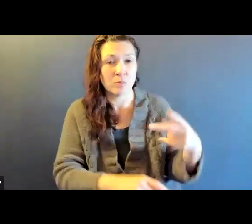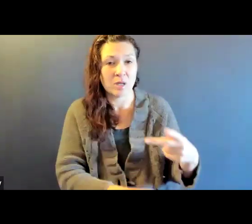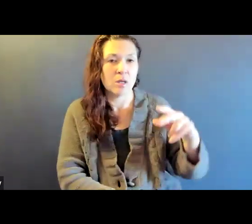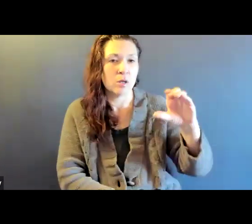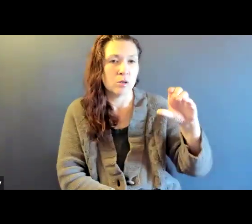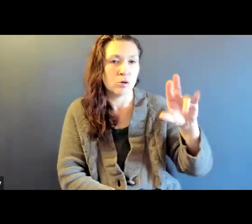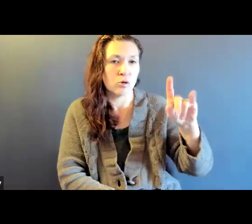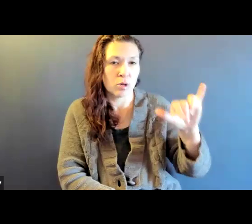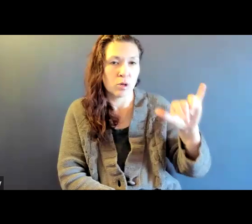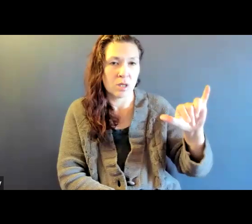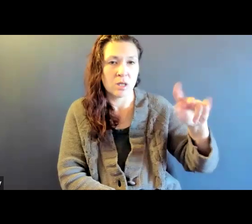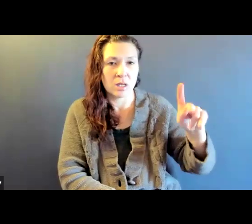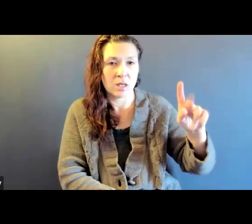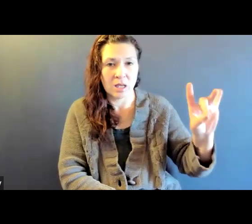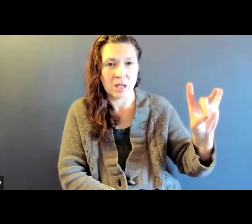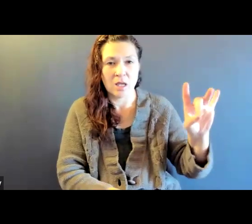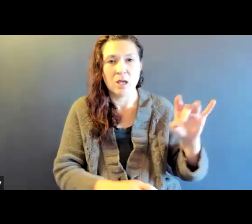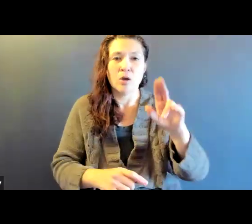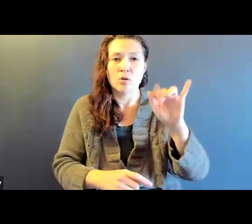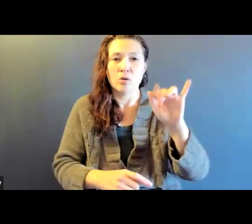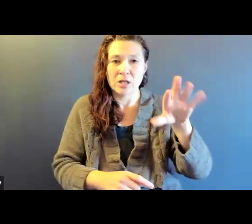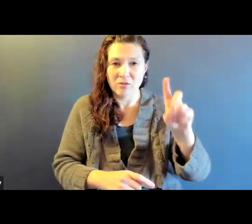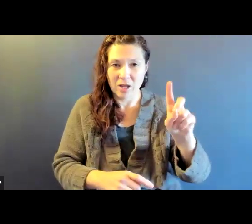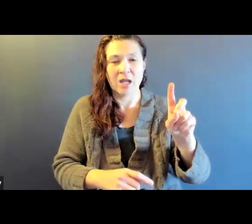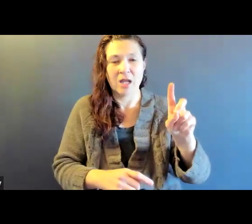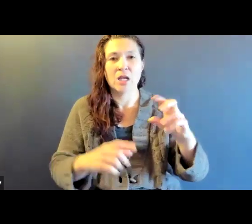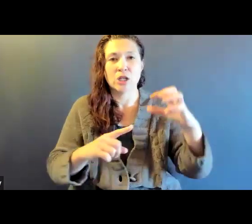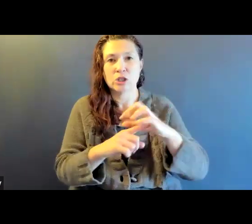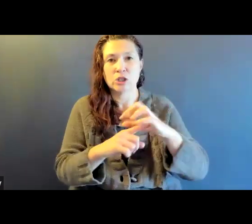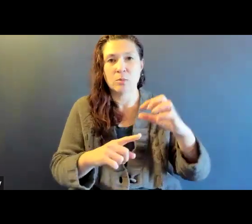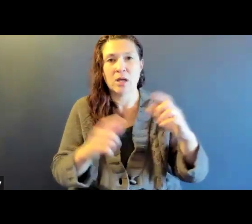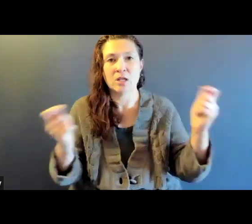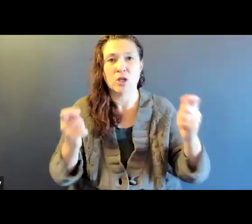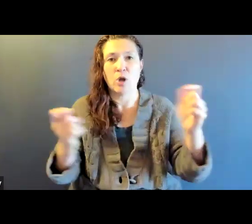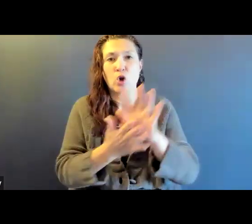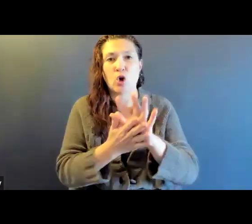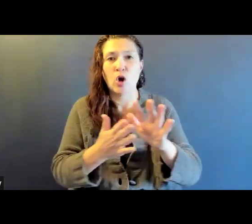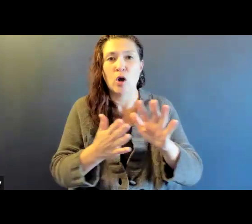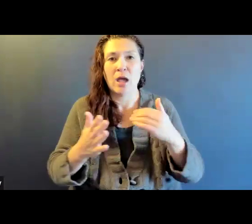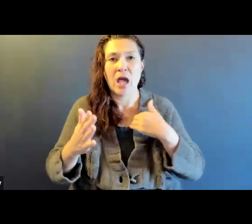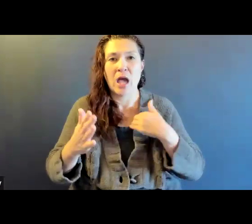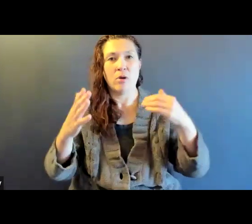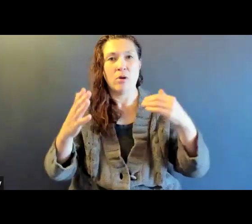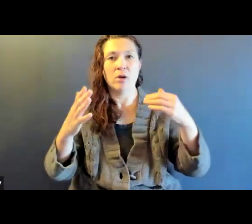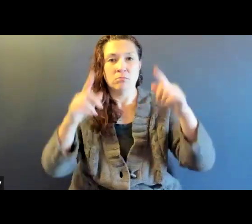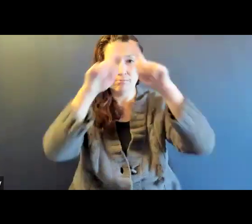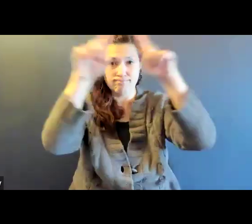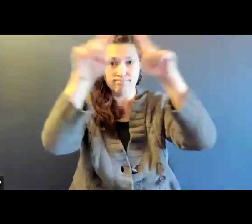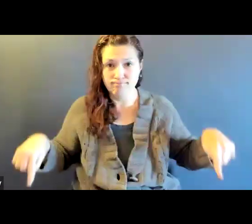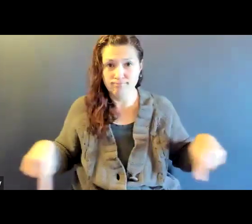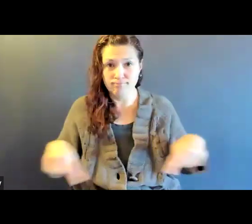Unified Champion School Celebration and banner unveiling. You might remember that earlier in the school year, the Curley